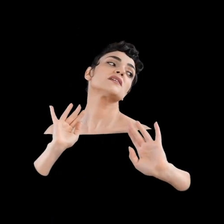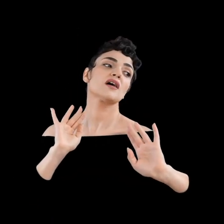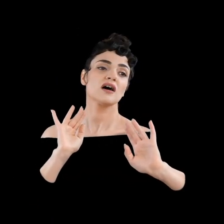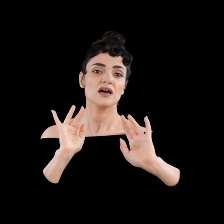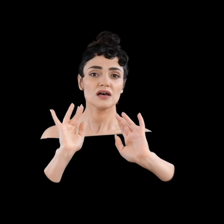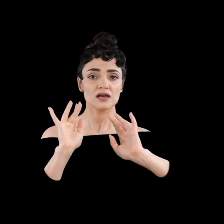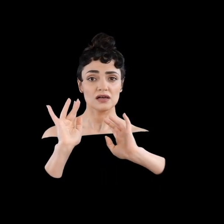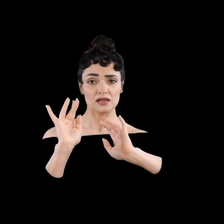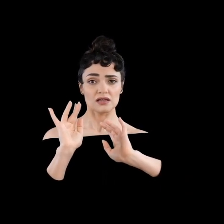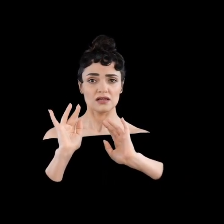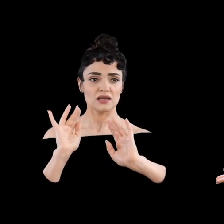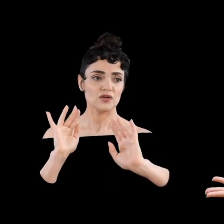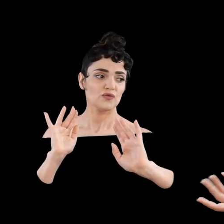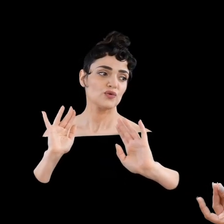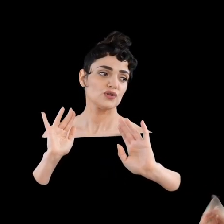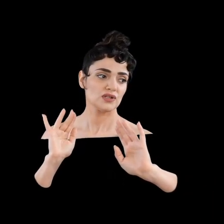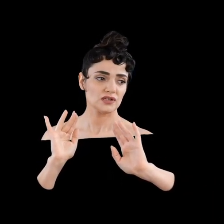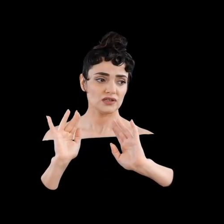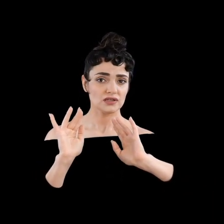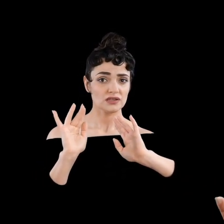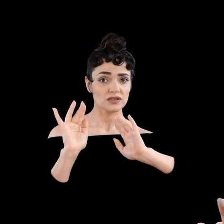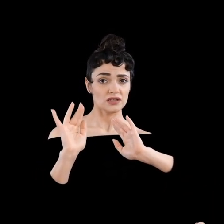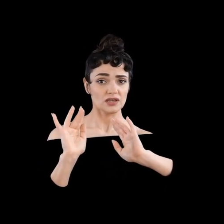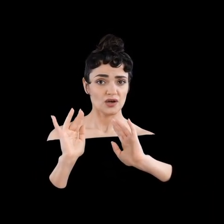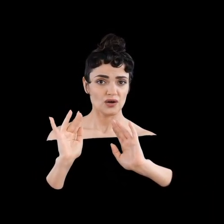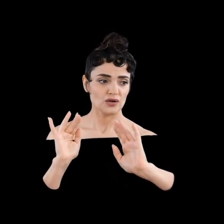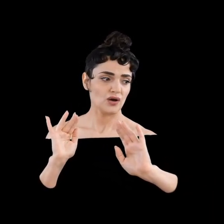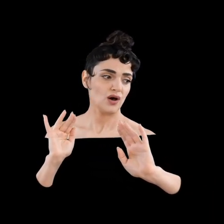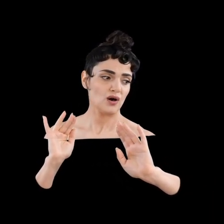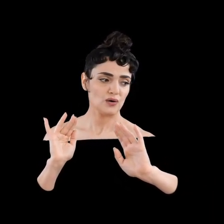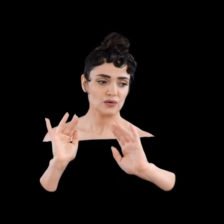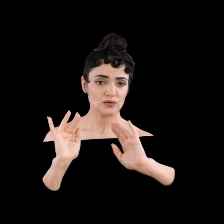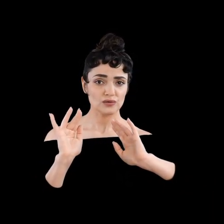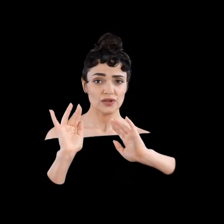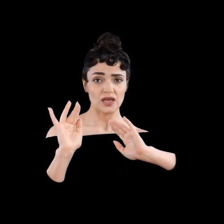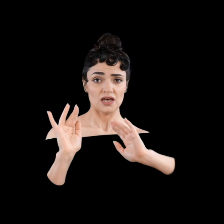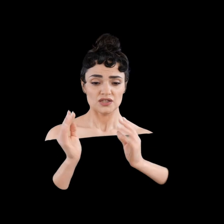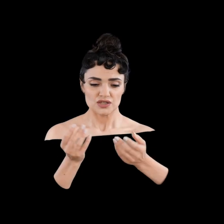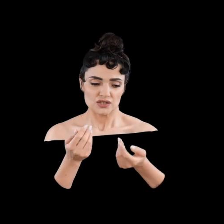I'll endfully hold off As she